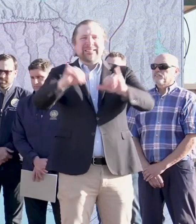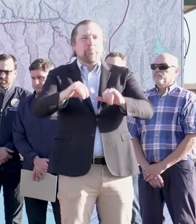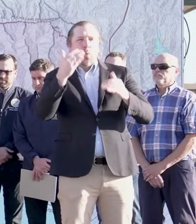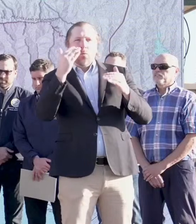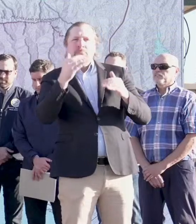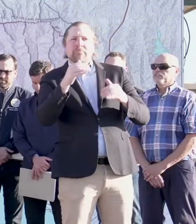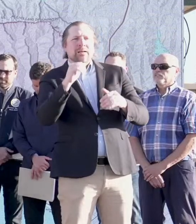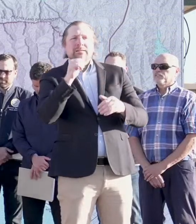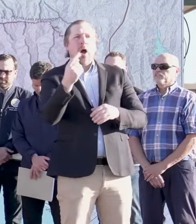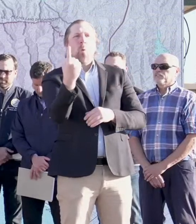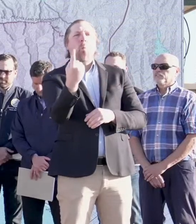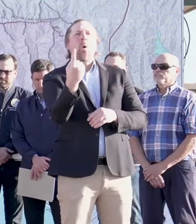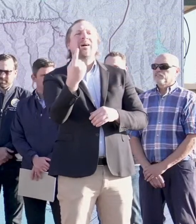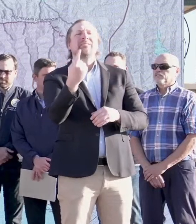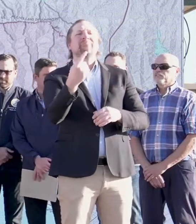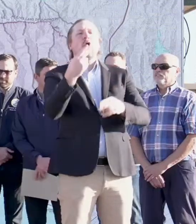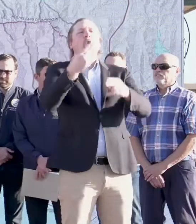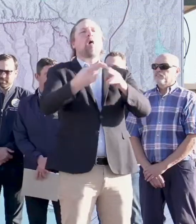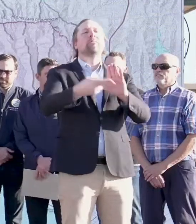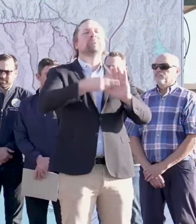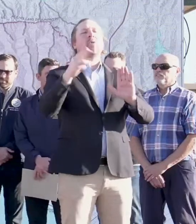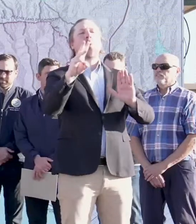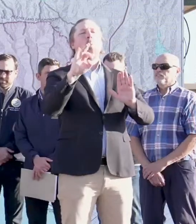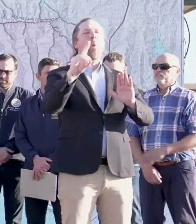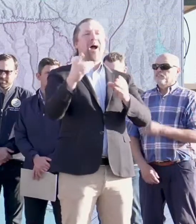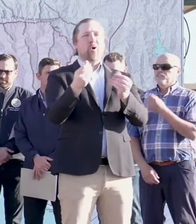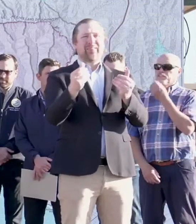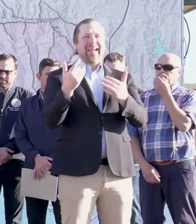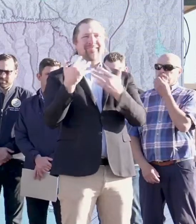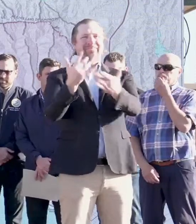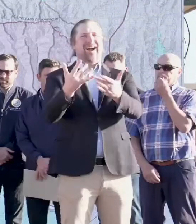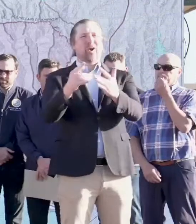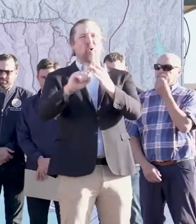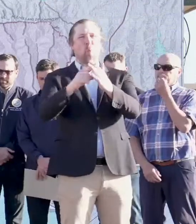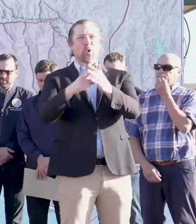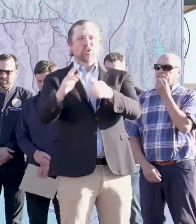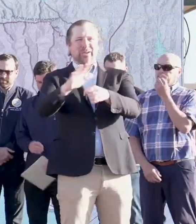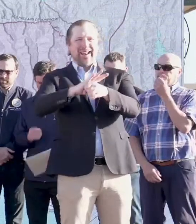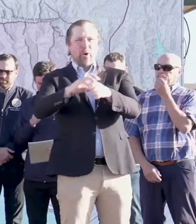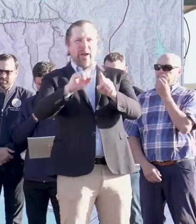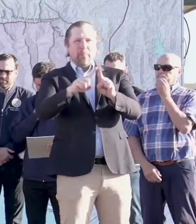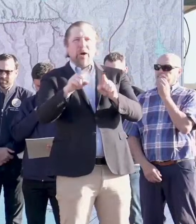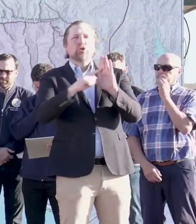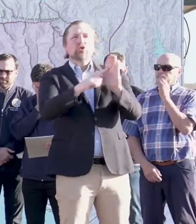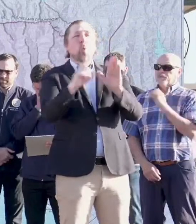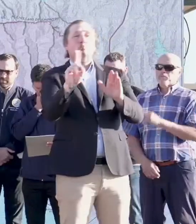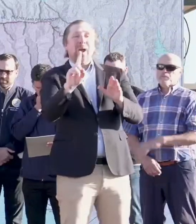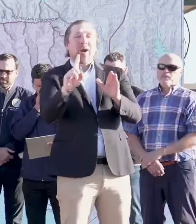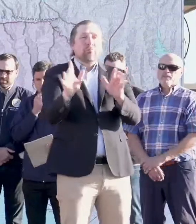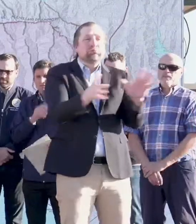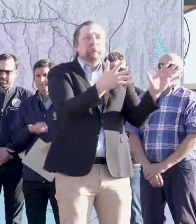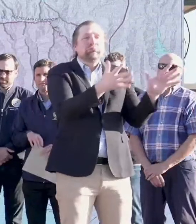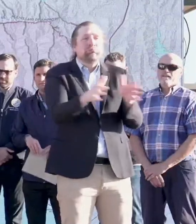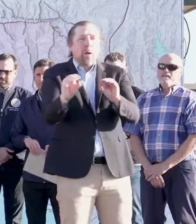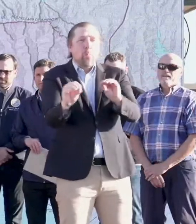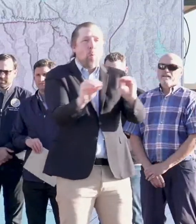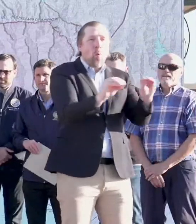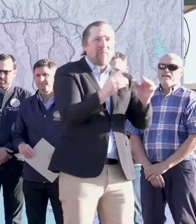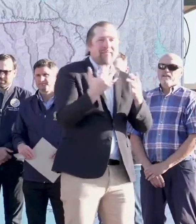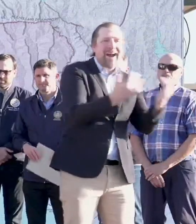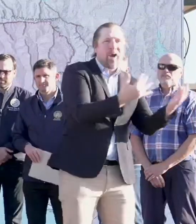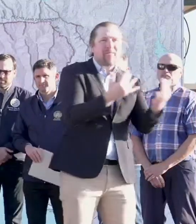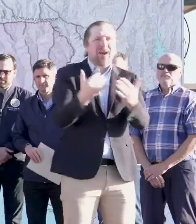sign of a wildland fire specific origin area, but of movement in that area. All fire patterns